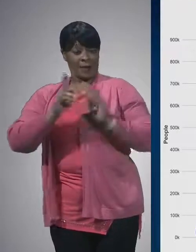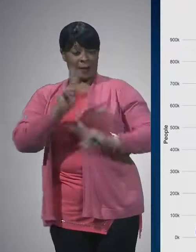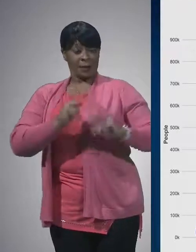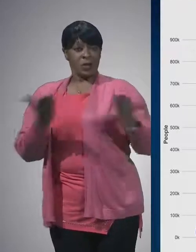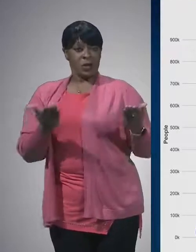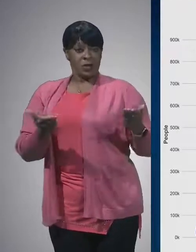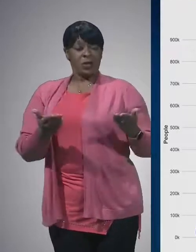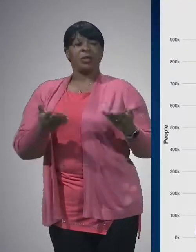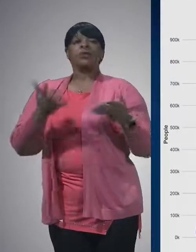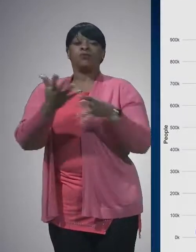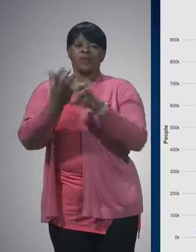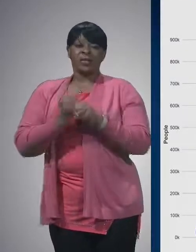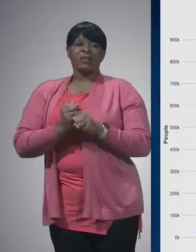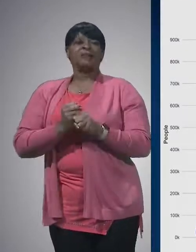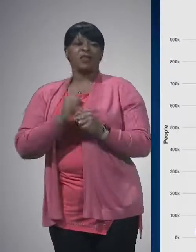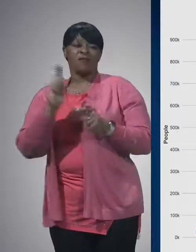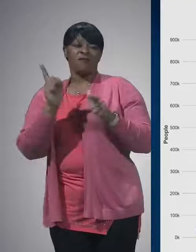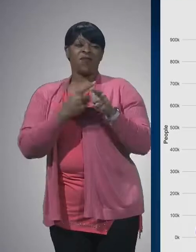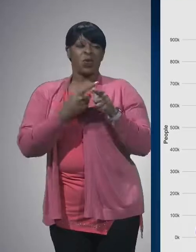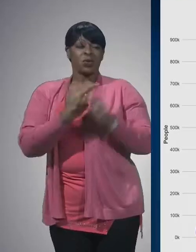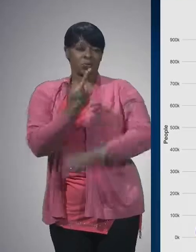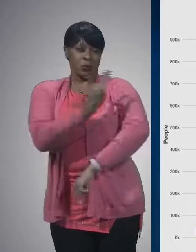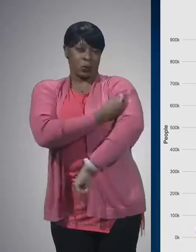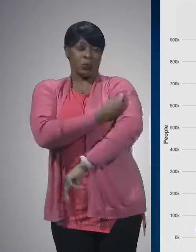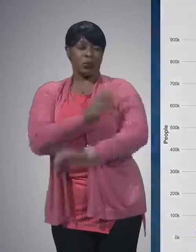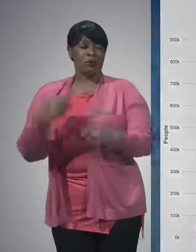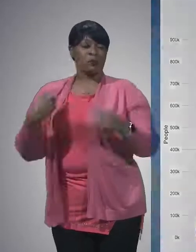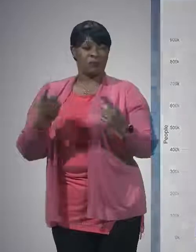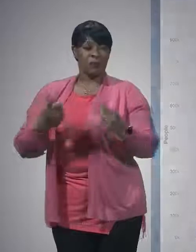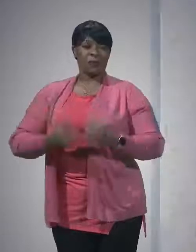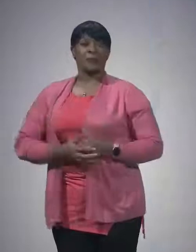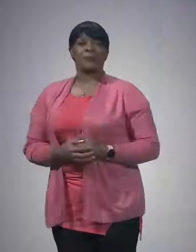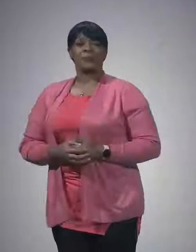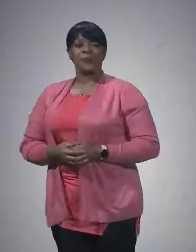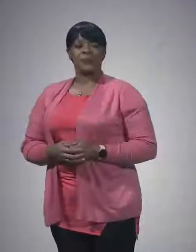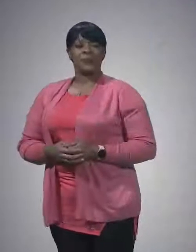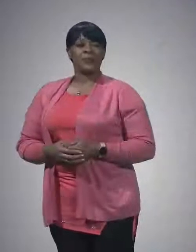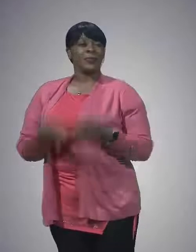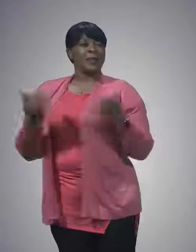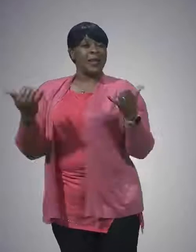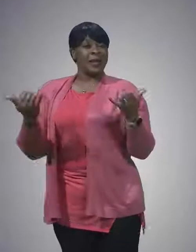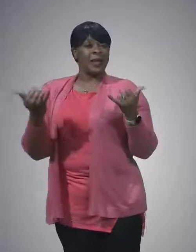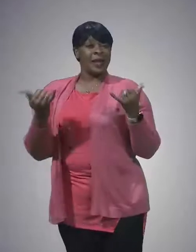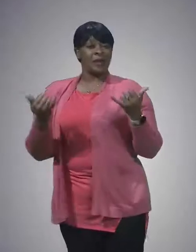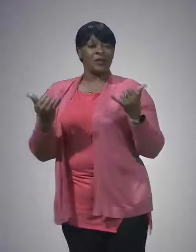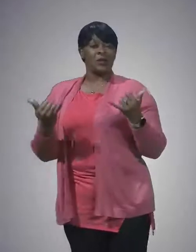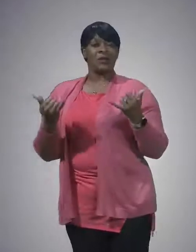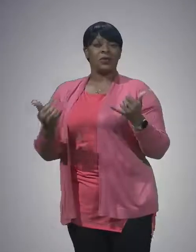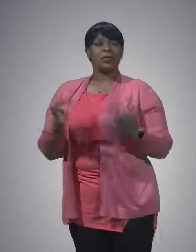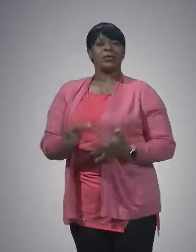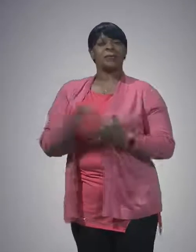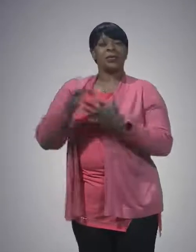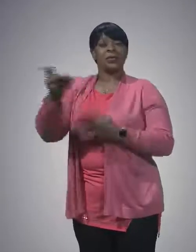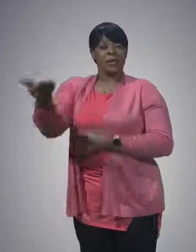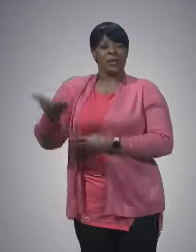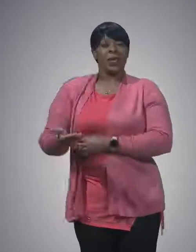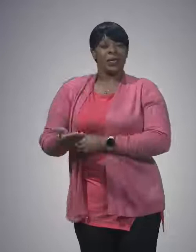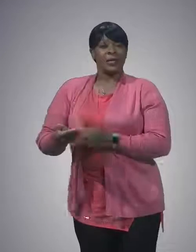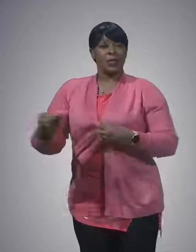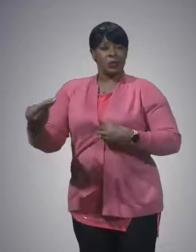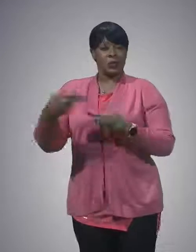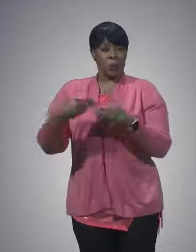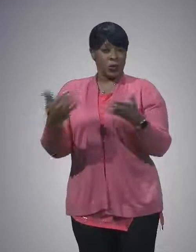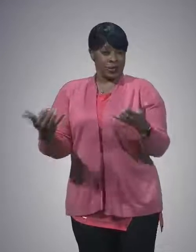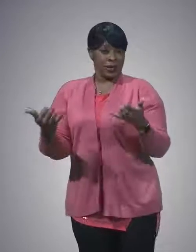population has received at least one dose. And now we have a special guest joining